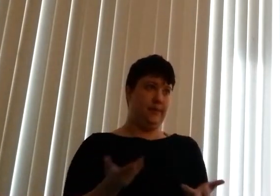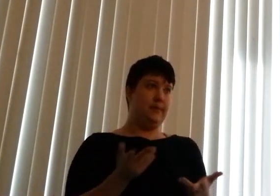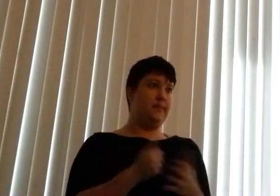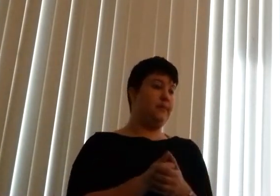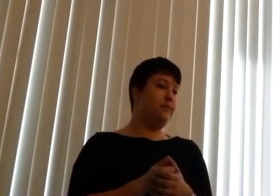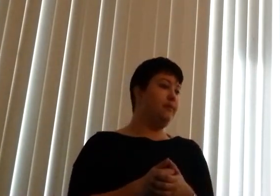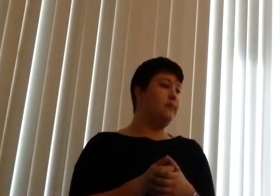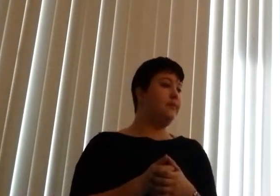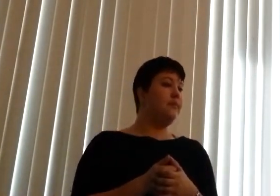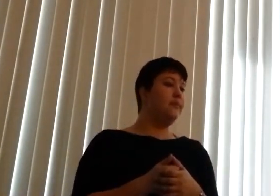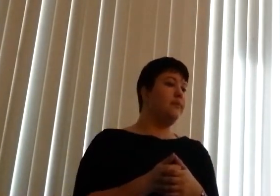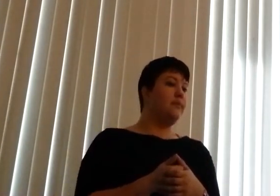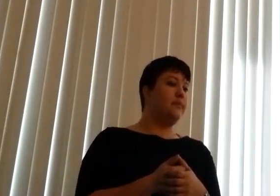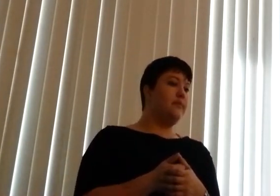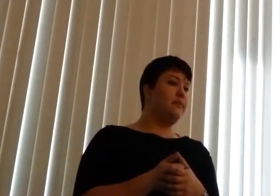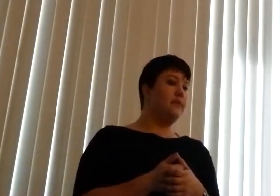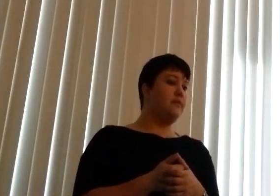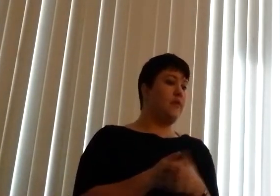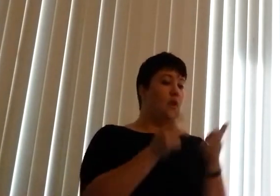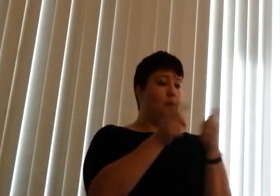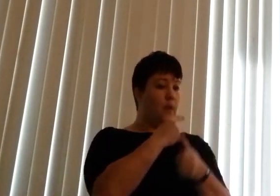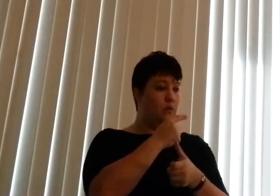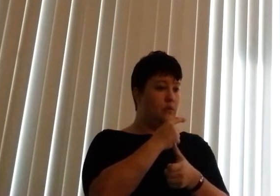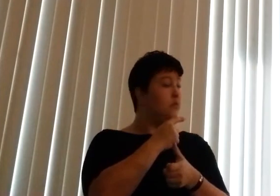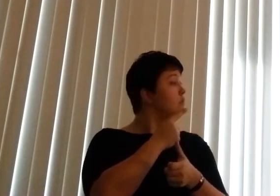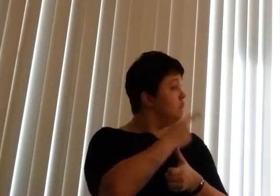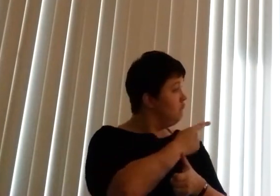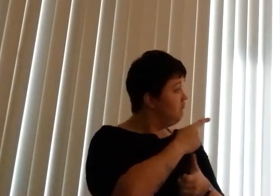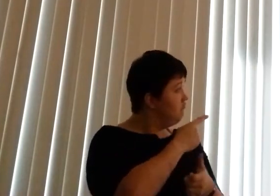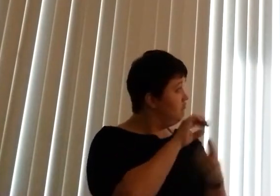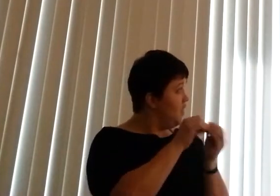person. So the first